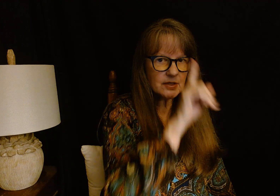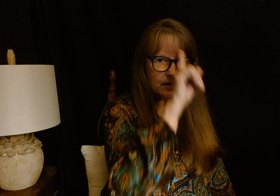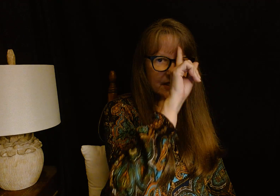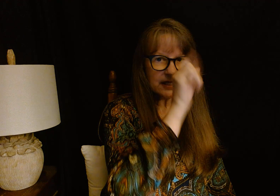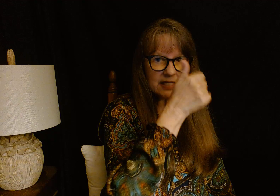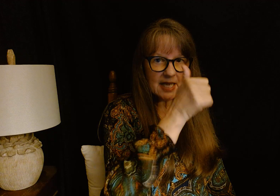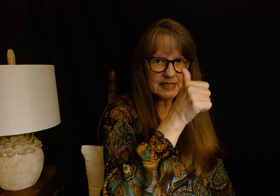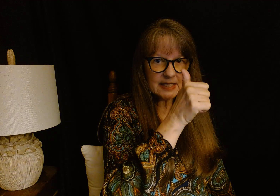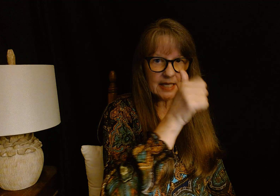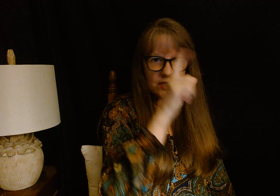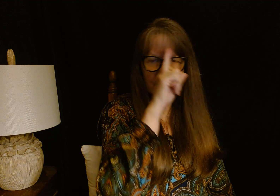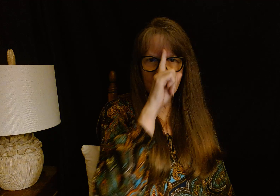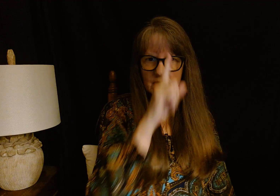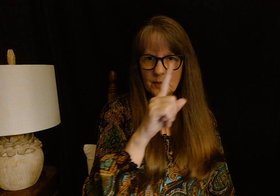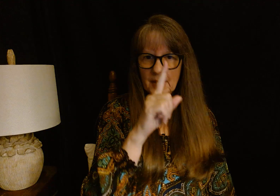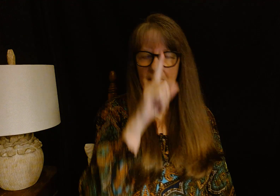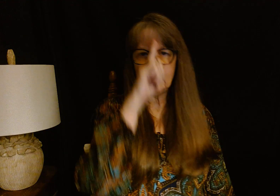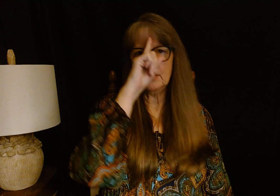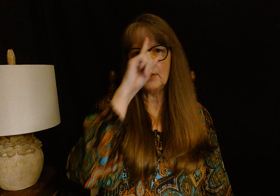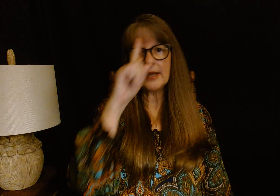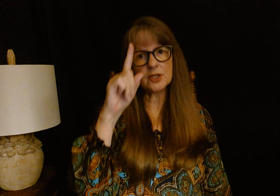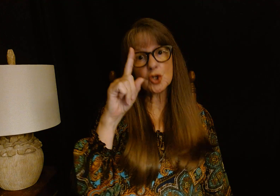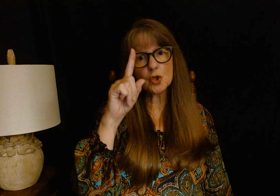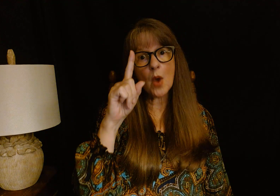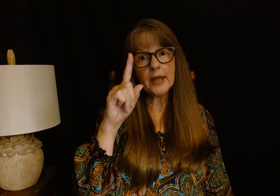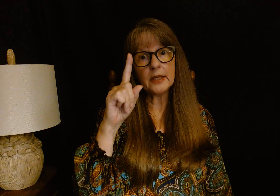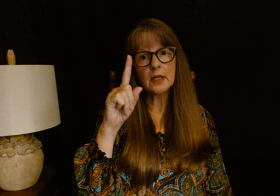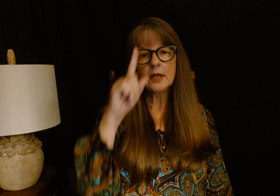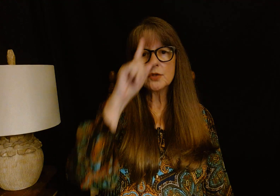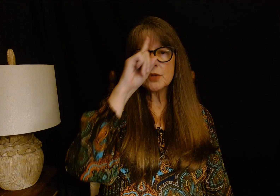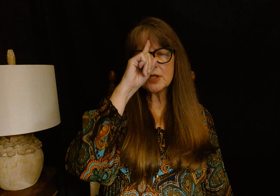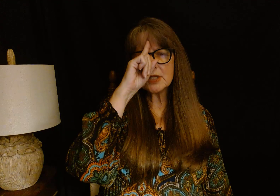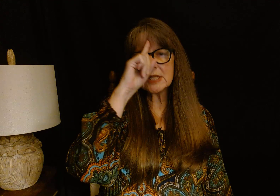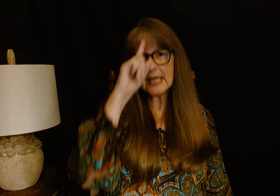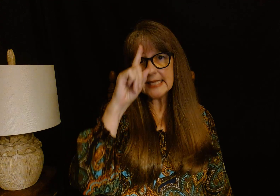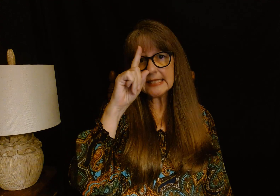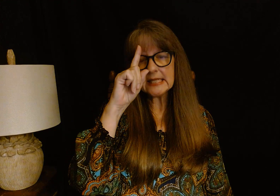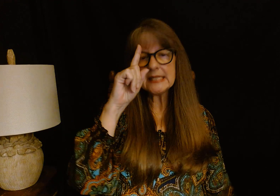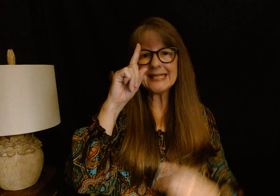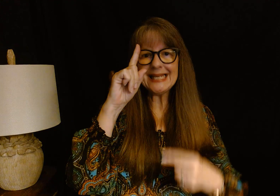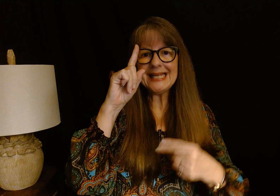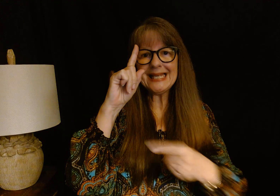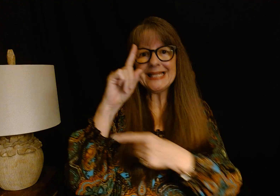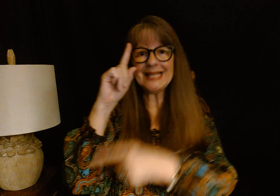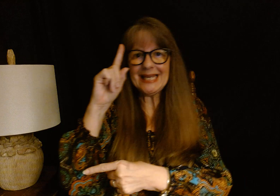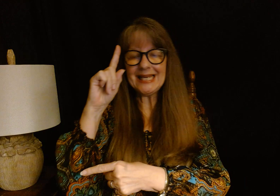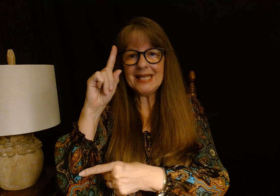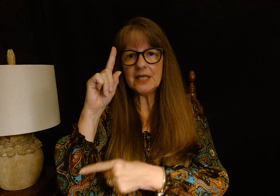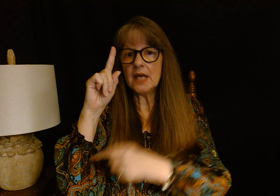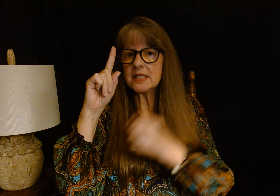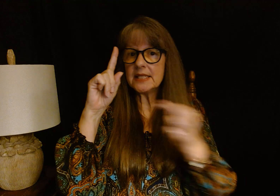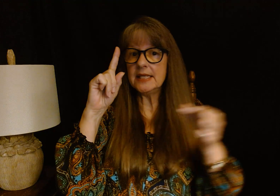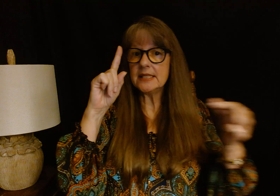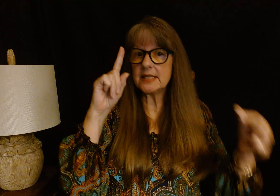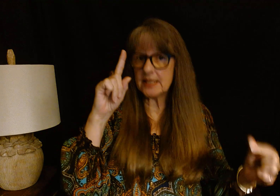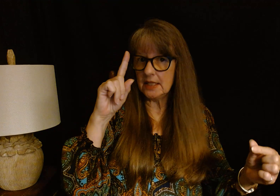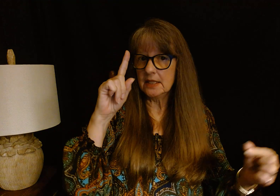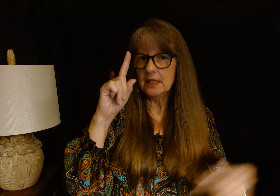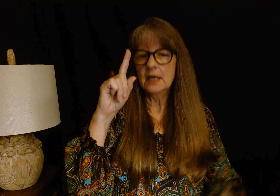5 cents, 10 cents, and this is a penny, right? Because it's just one. So this is cent, C-E-N-T, not cents,